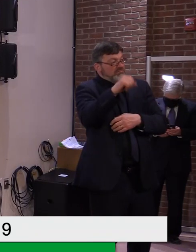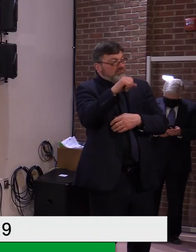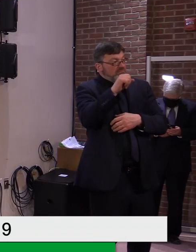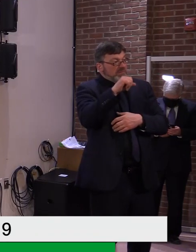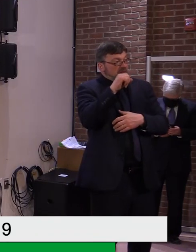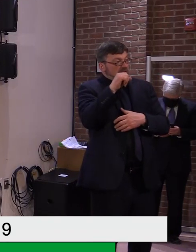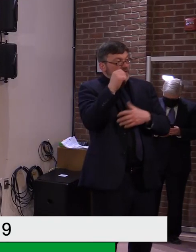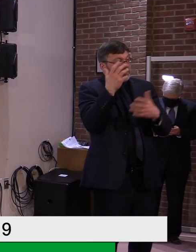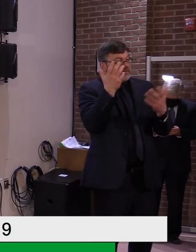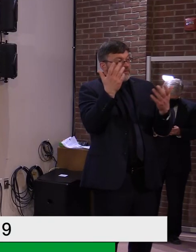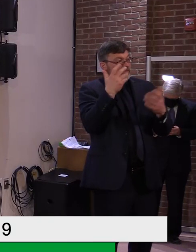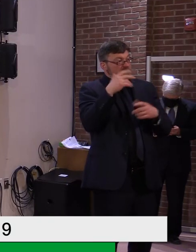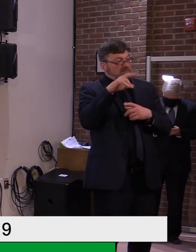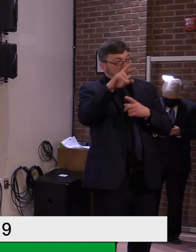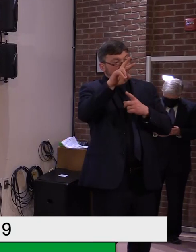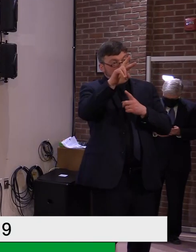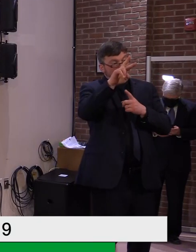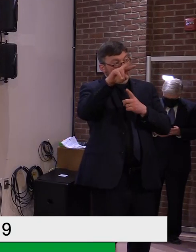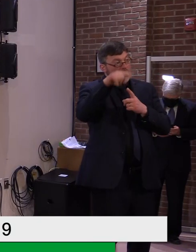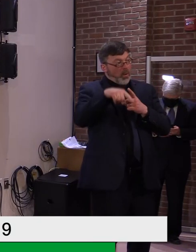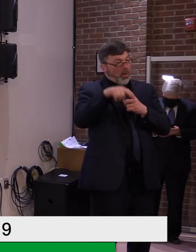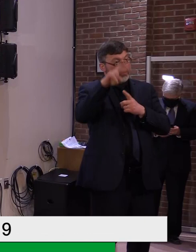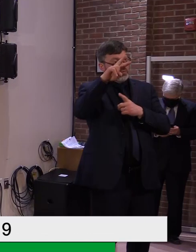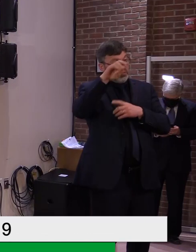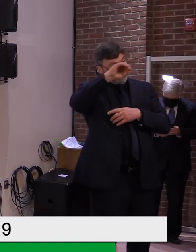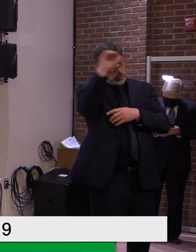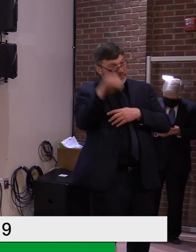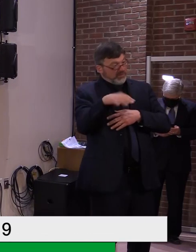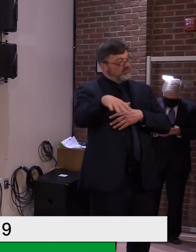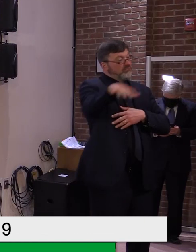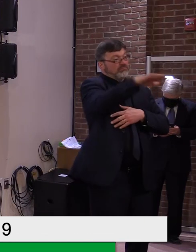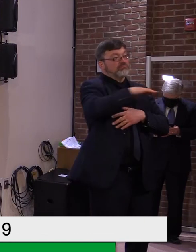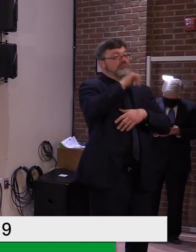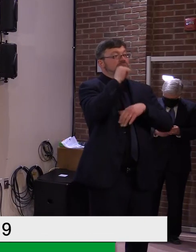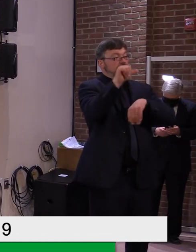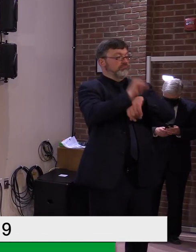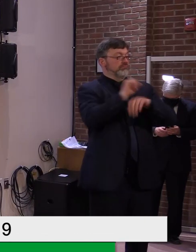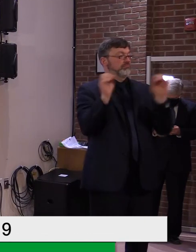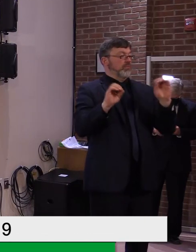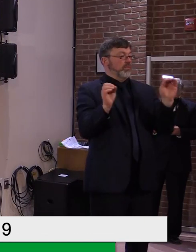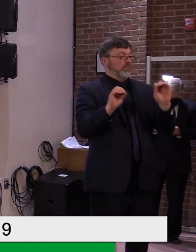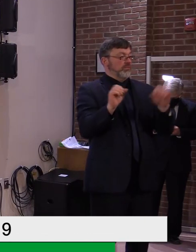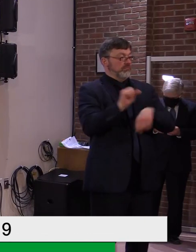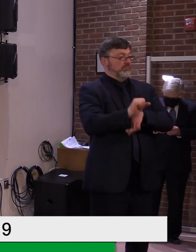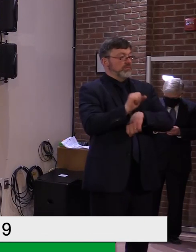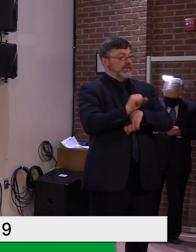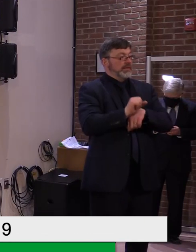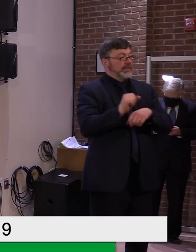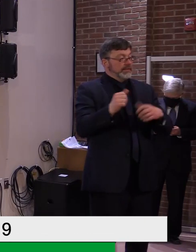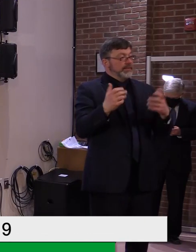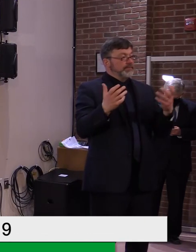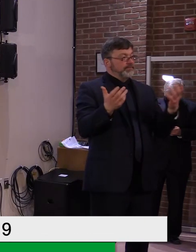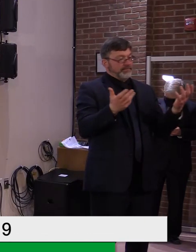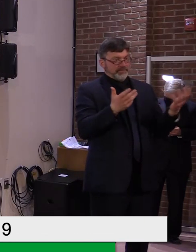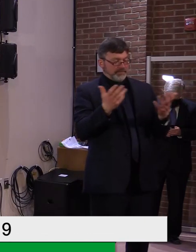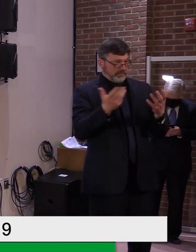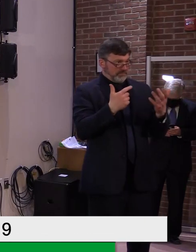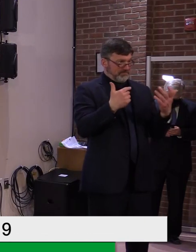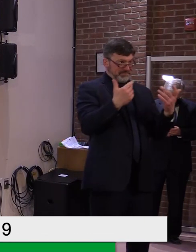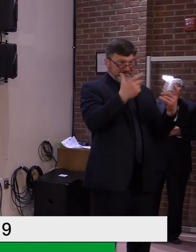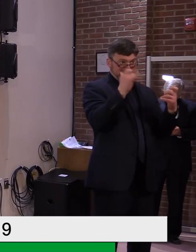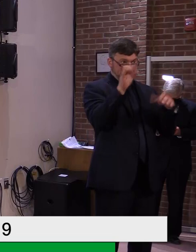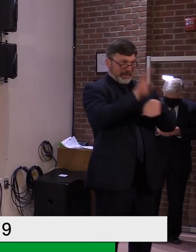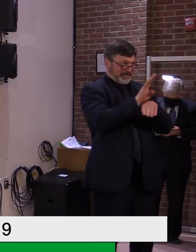rate, and we had more jobs and we had workers to fill them. And this is what's going to happen, you know, after